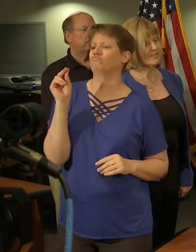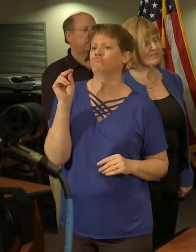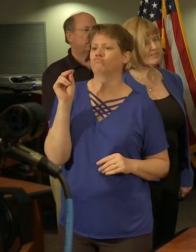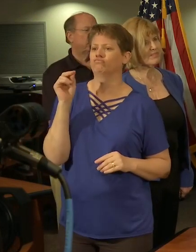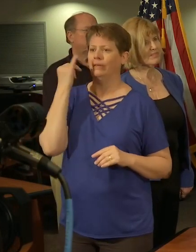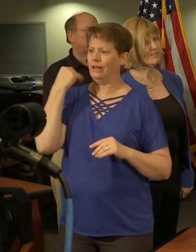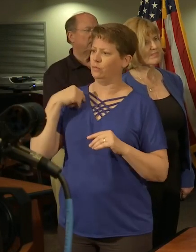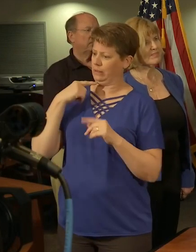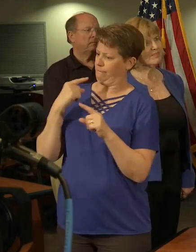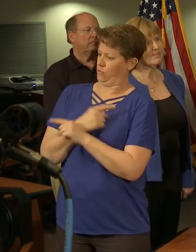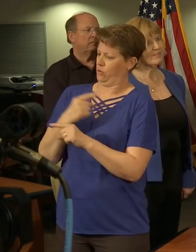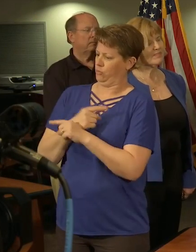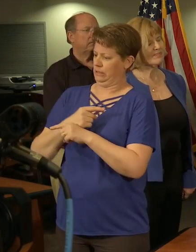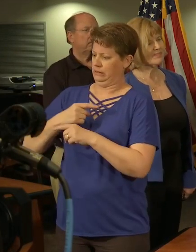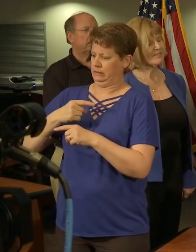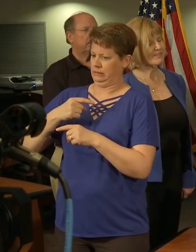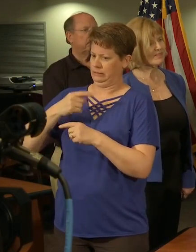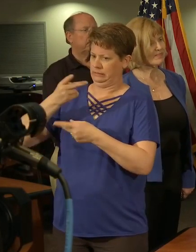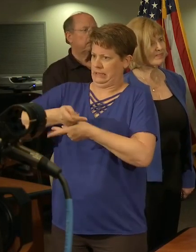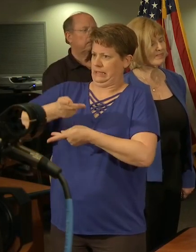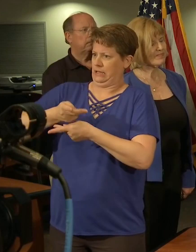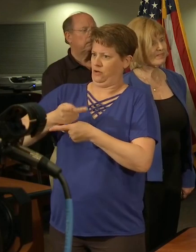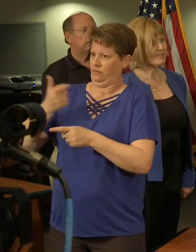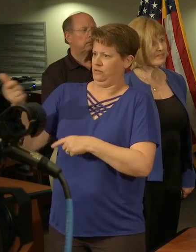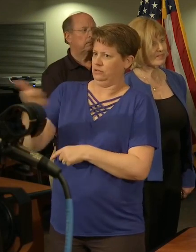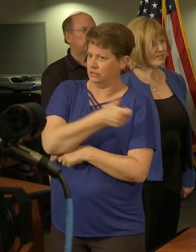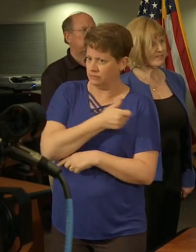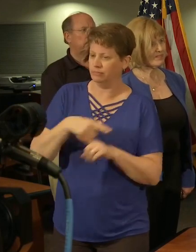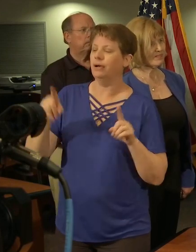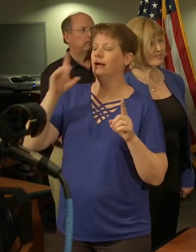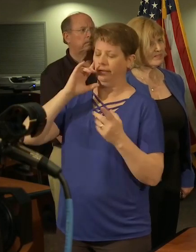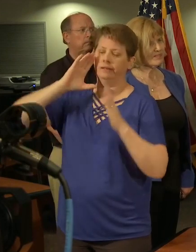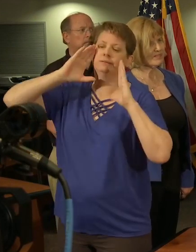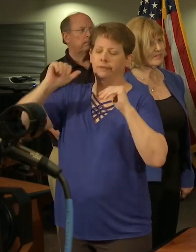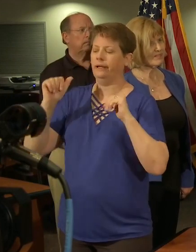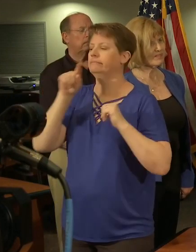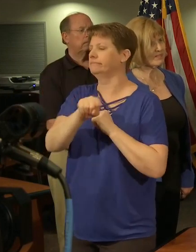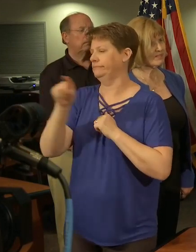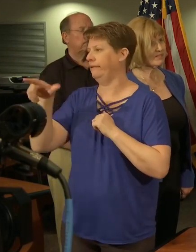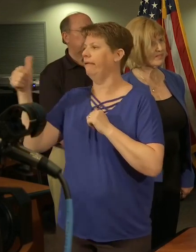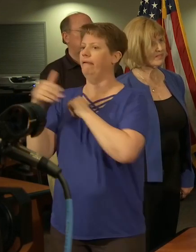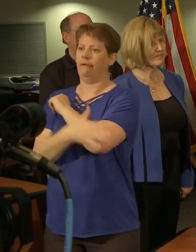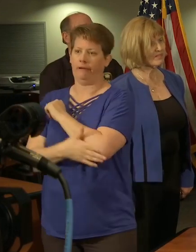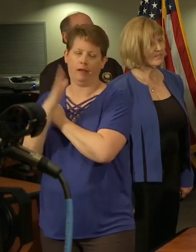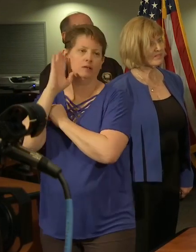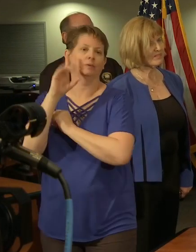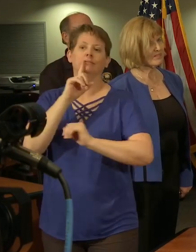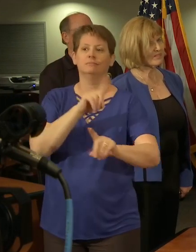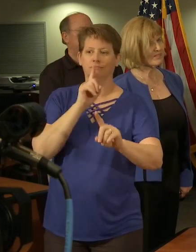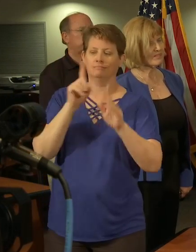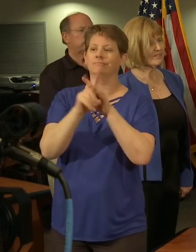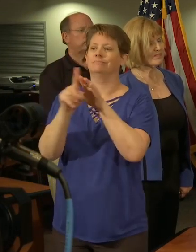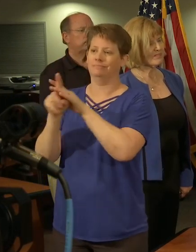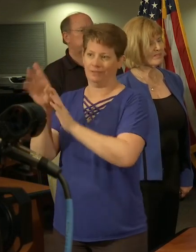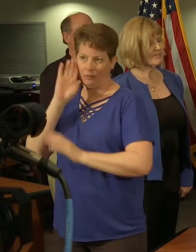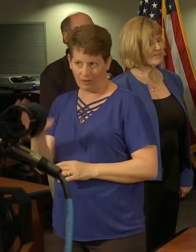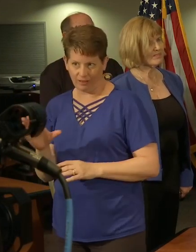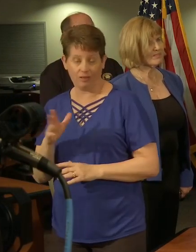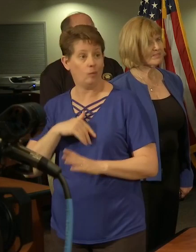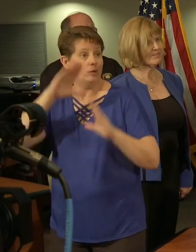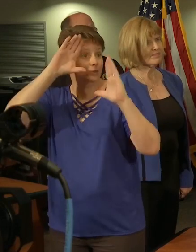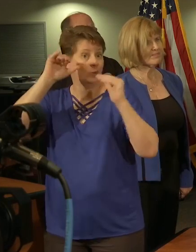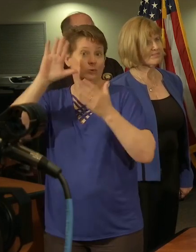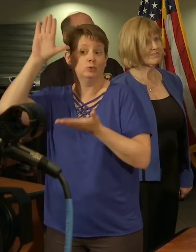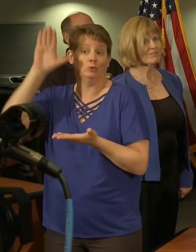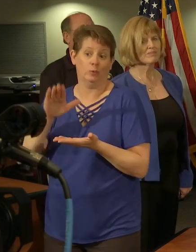take appropriate measures, but we are expecting to see more counties reporting cases, and we hope to be able to slow the